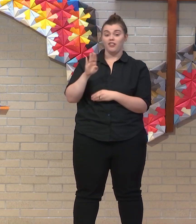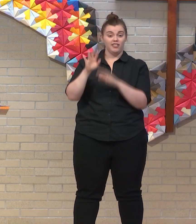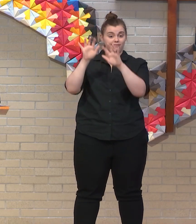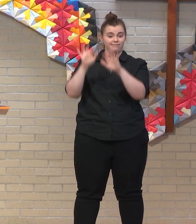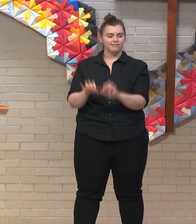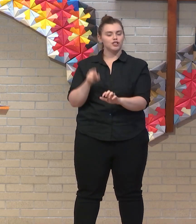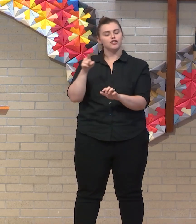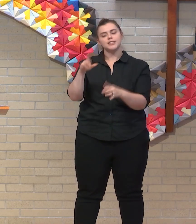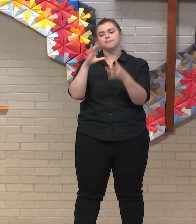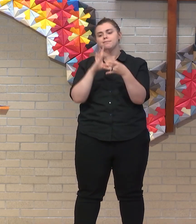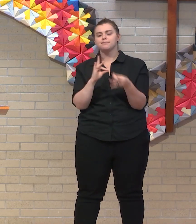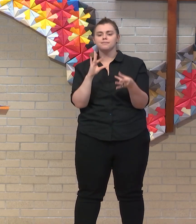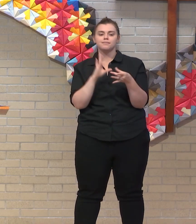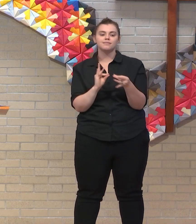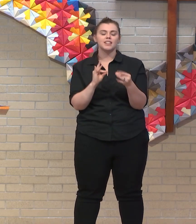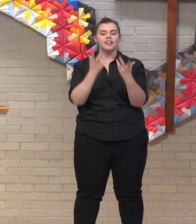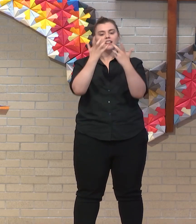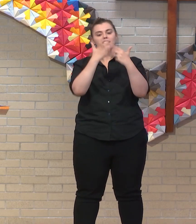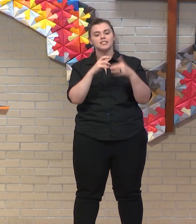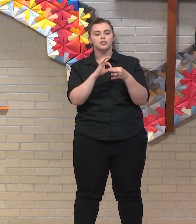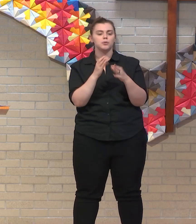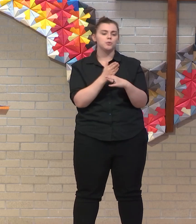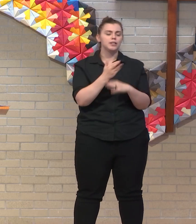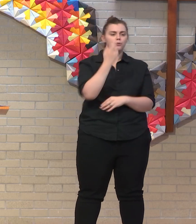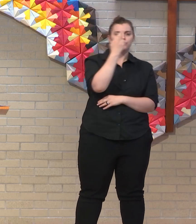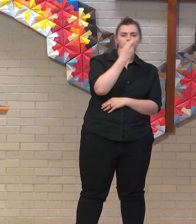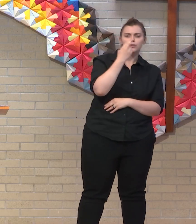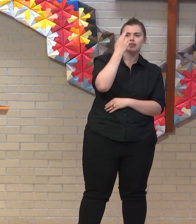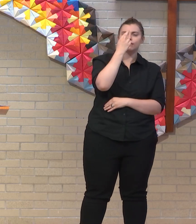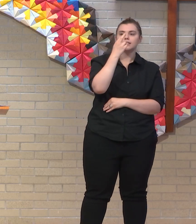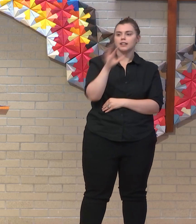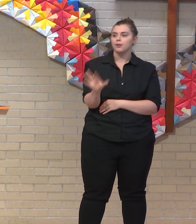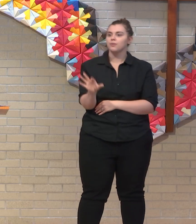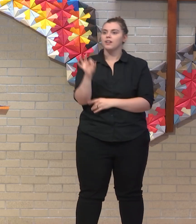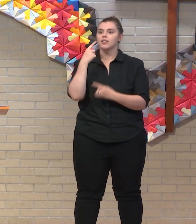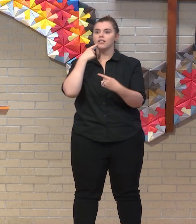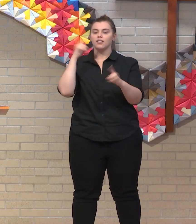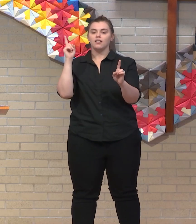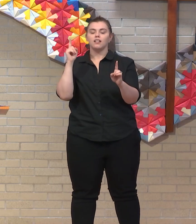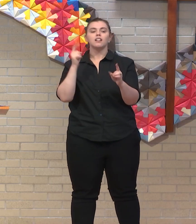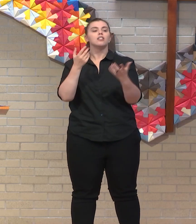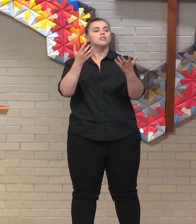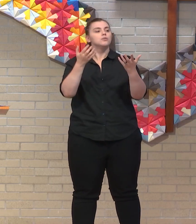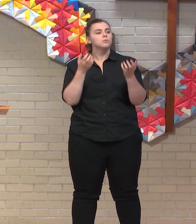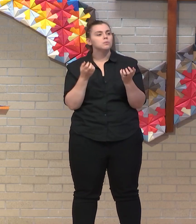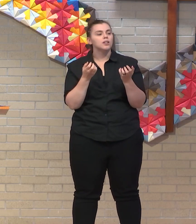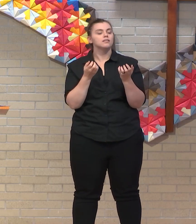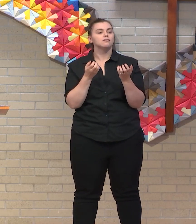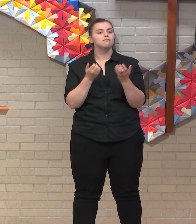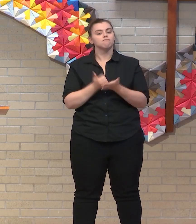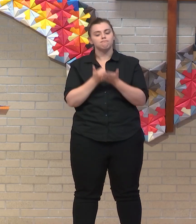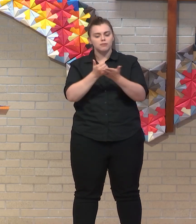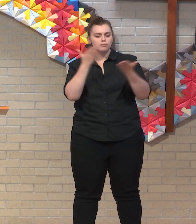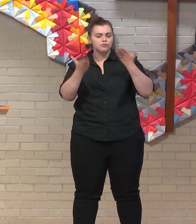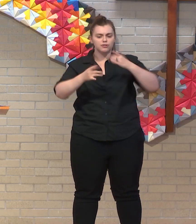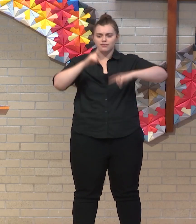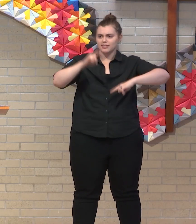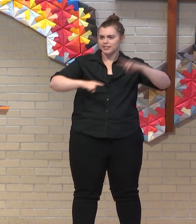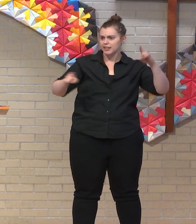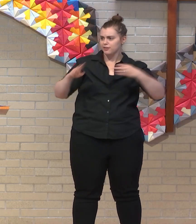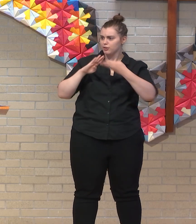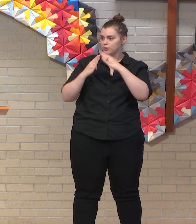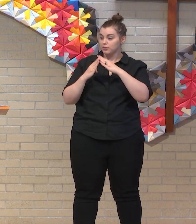essay, Bongiwe wrote about the synergy between reason and revelation. She wants to serve diverse communities